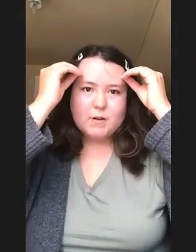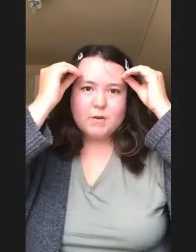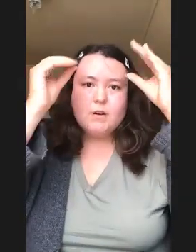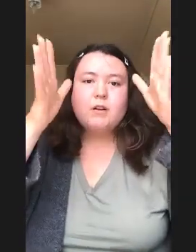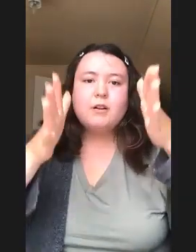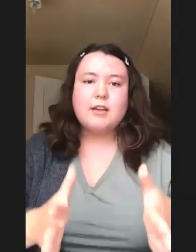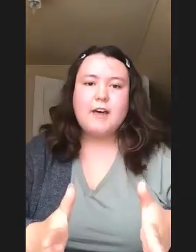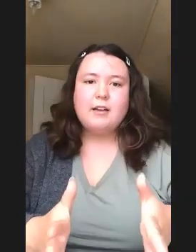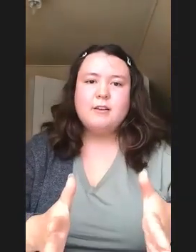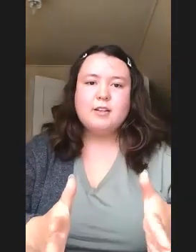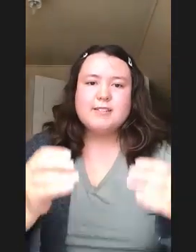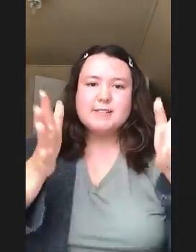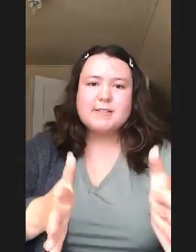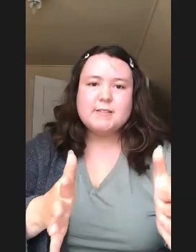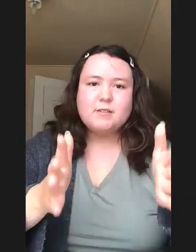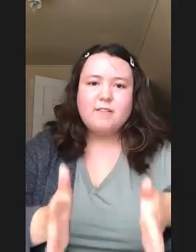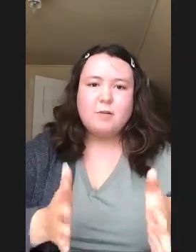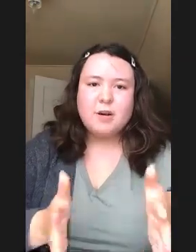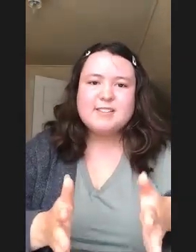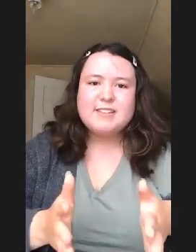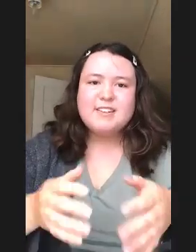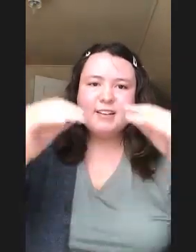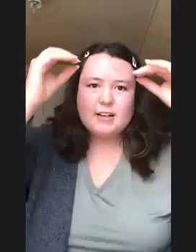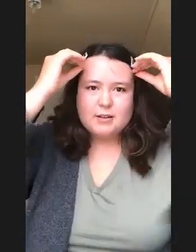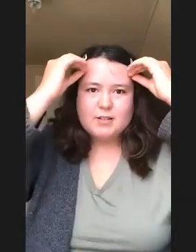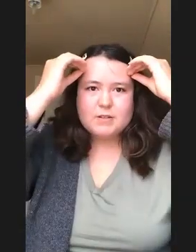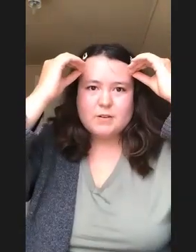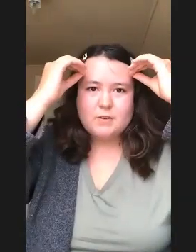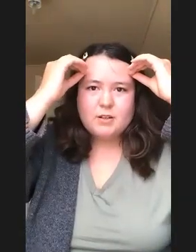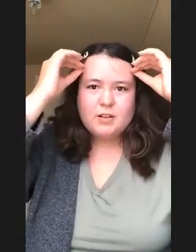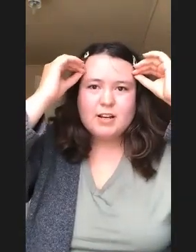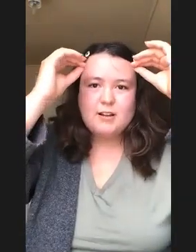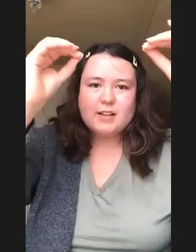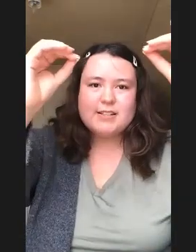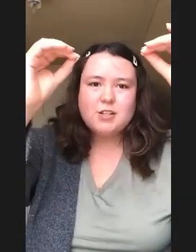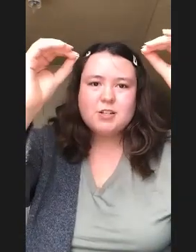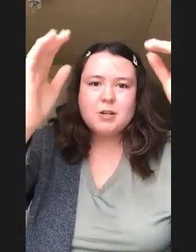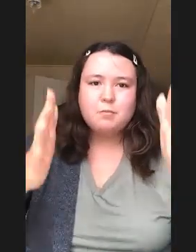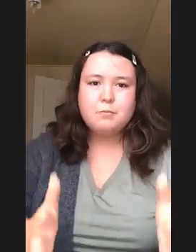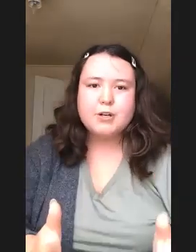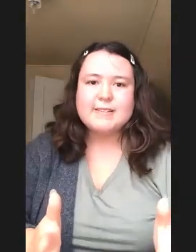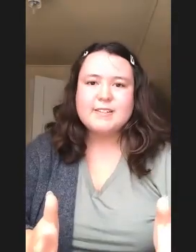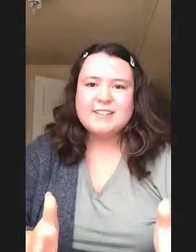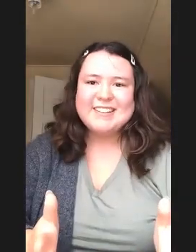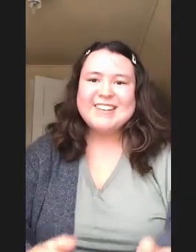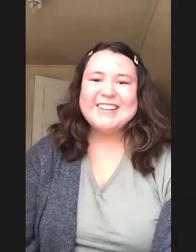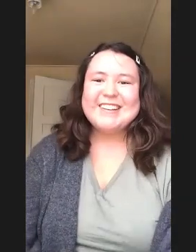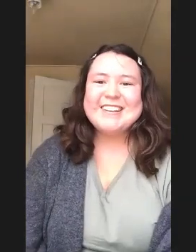So like that, because this is the word for person. And so you're kind of like teach person.